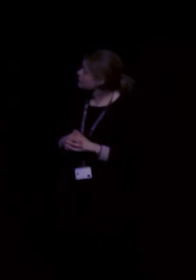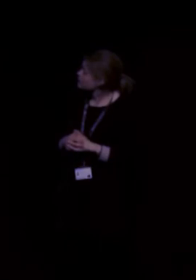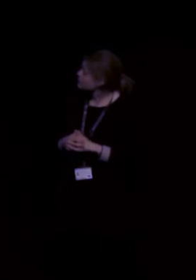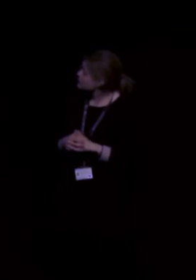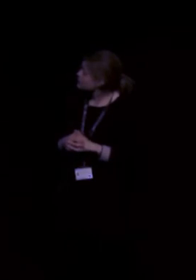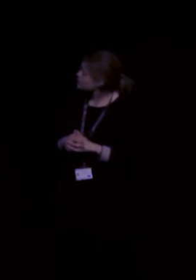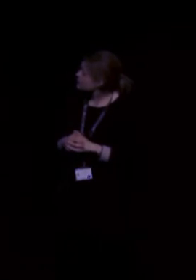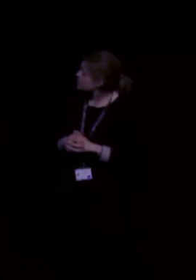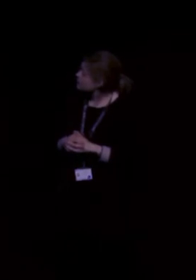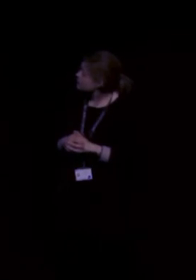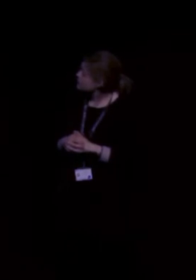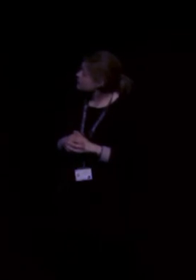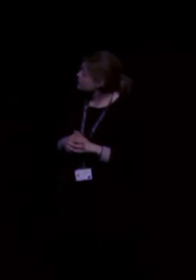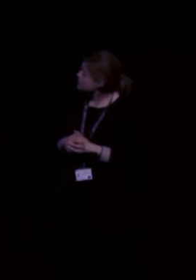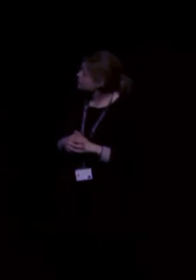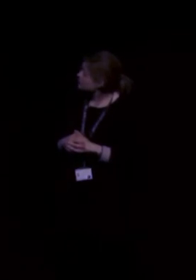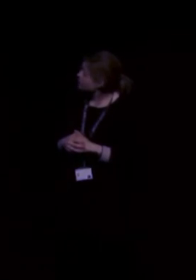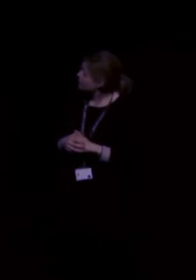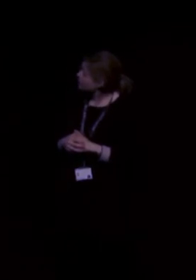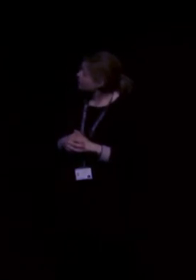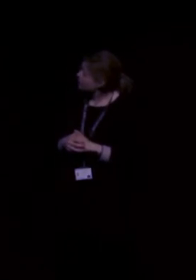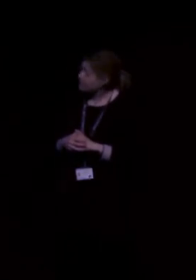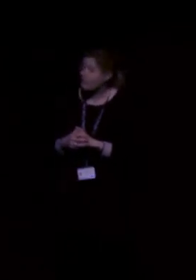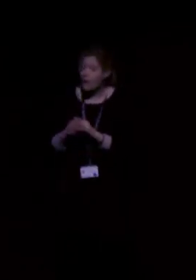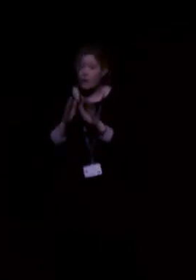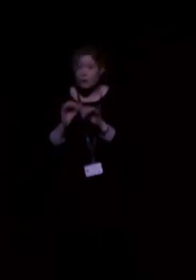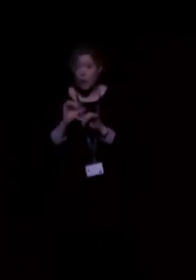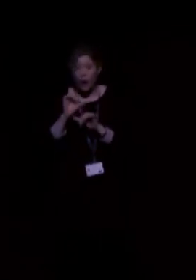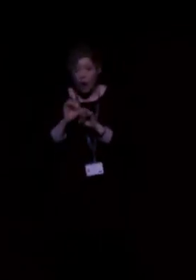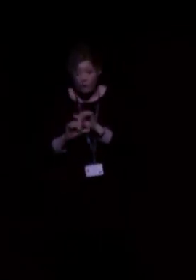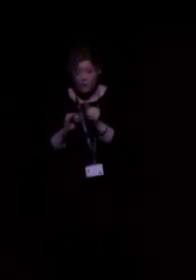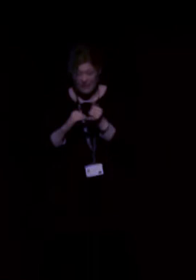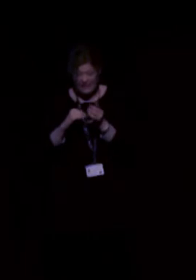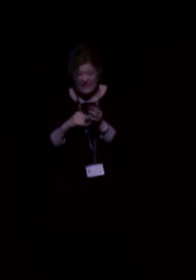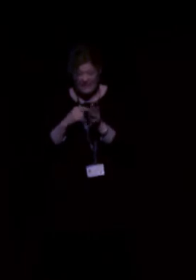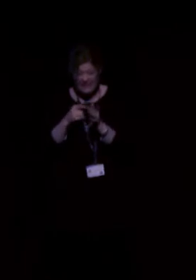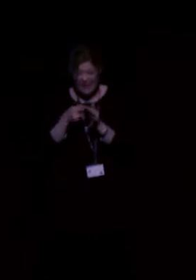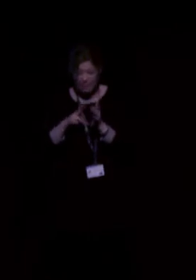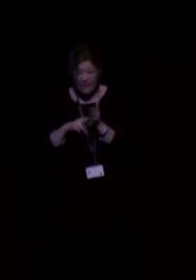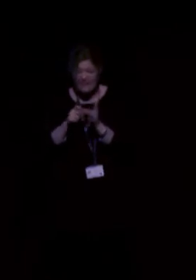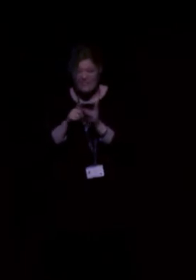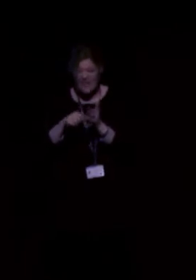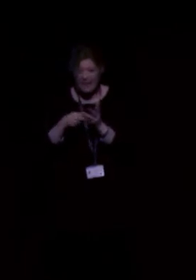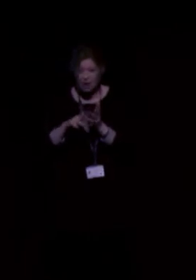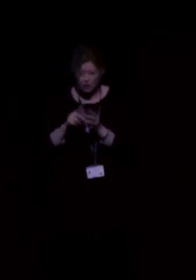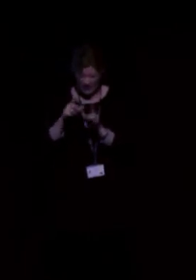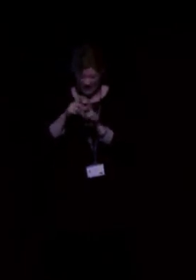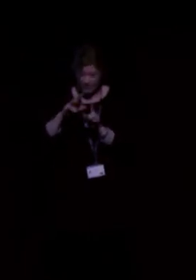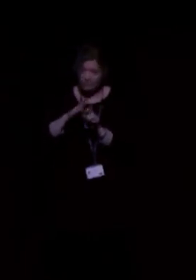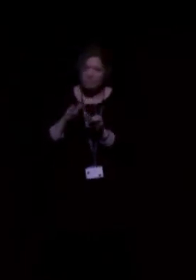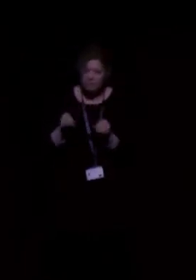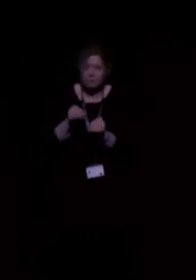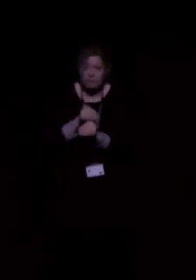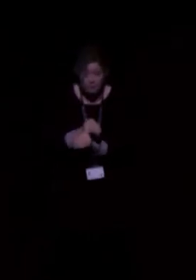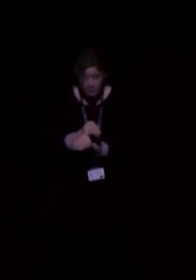So, following stapedectomy, this really is very successful in treating patients who